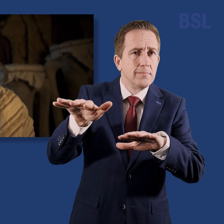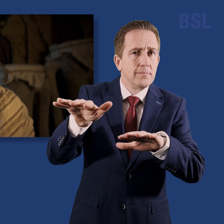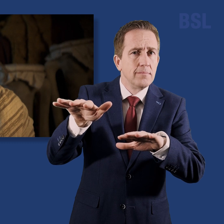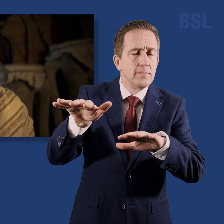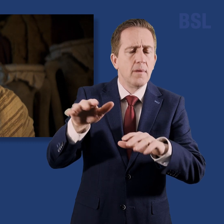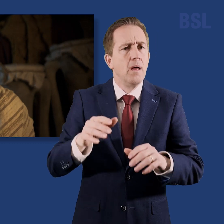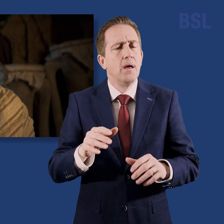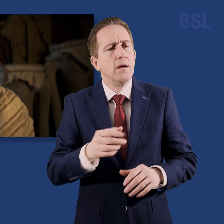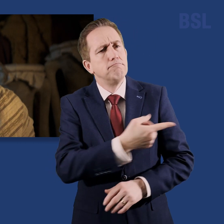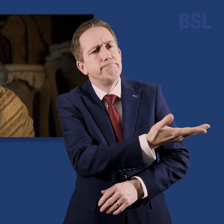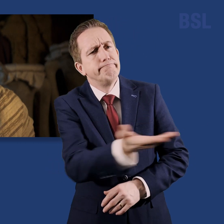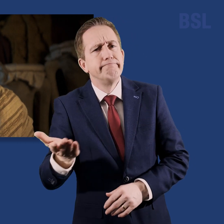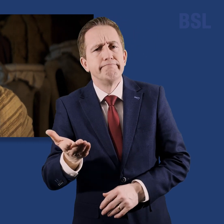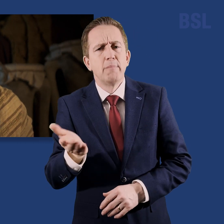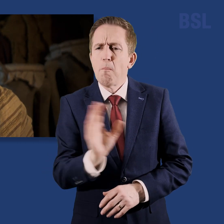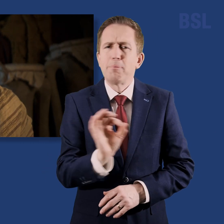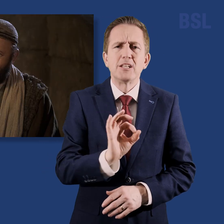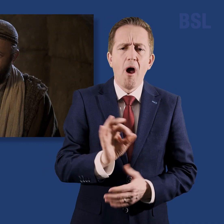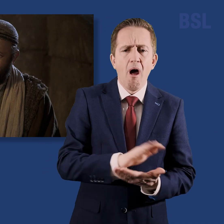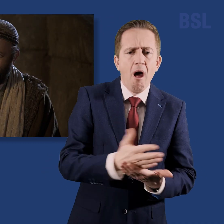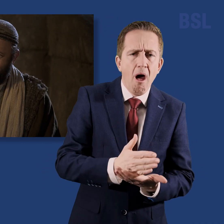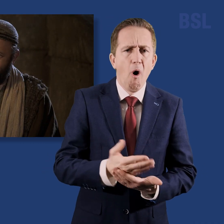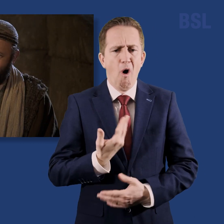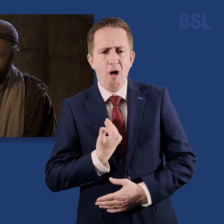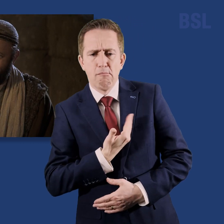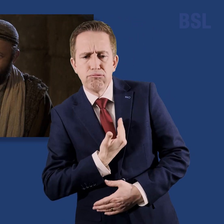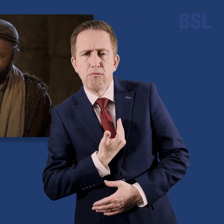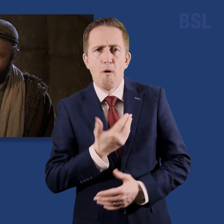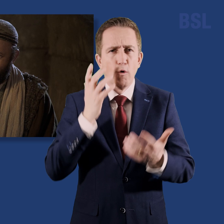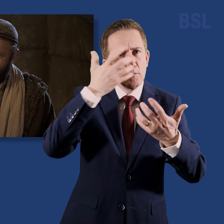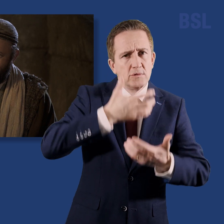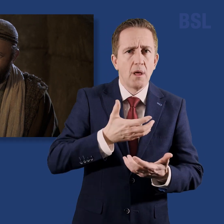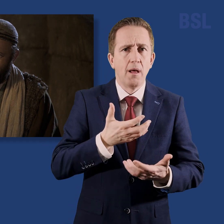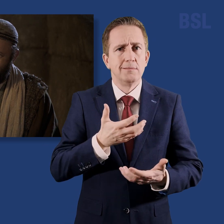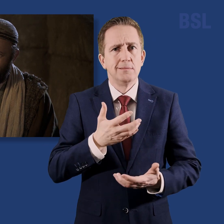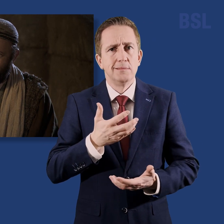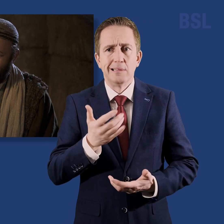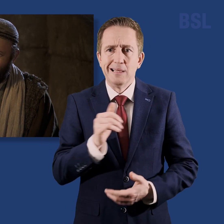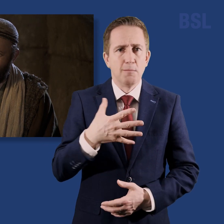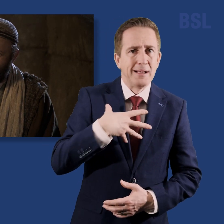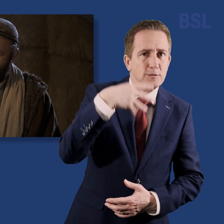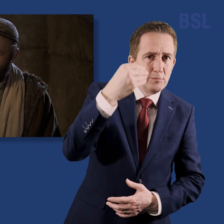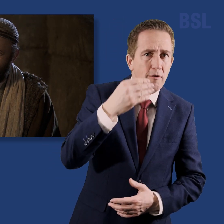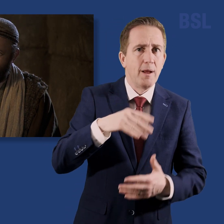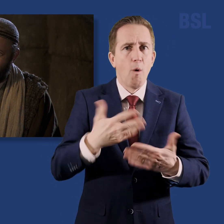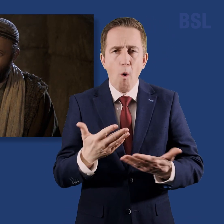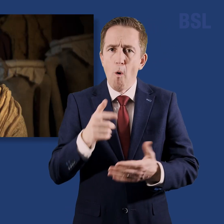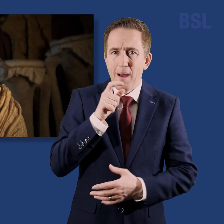that ye be not soon shaken in mind, nor be troubled, neither by spirit, nor by